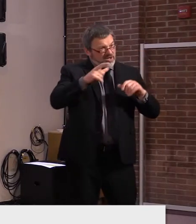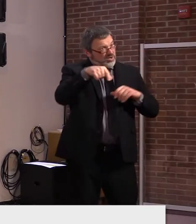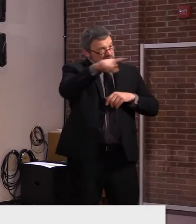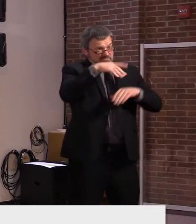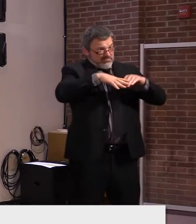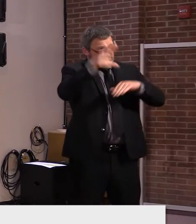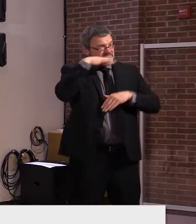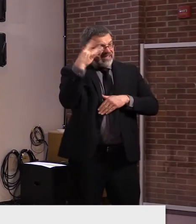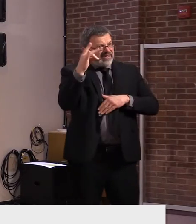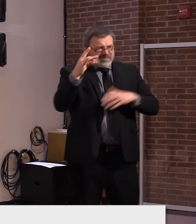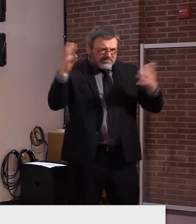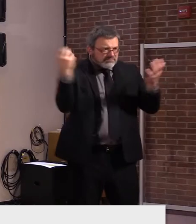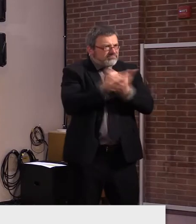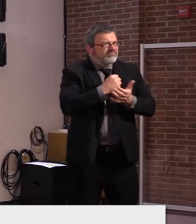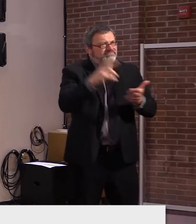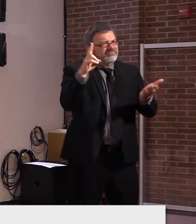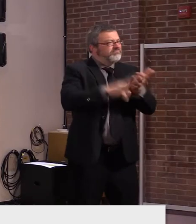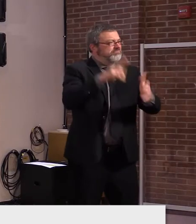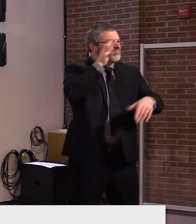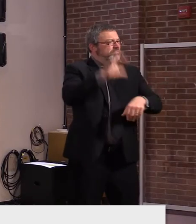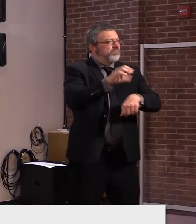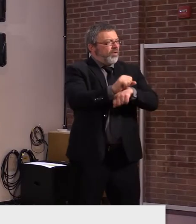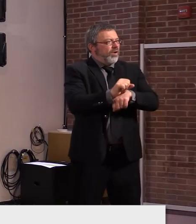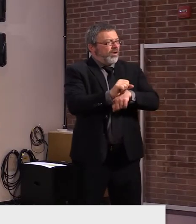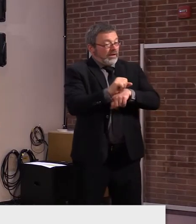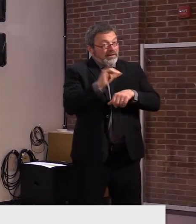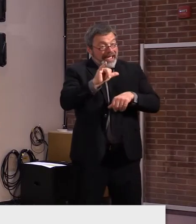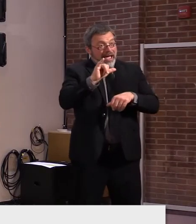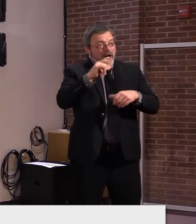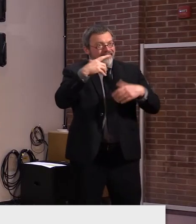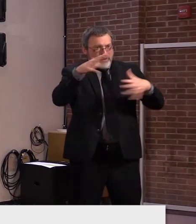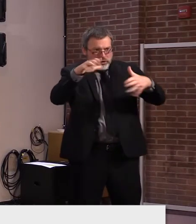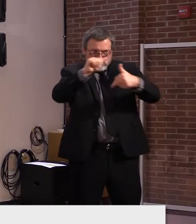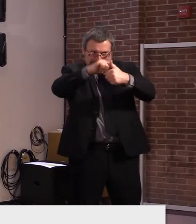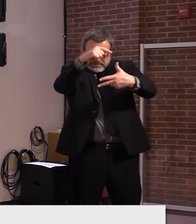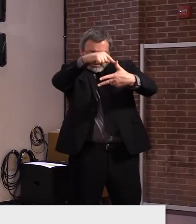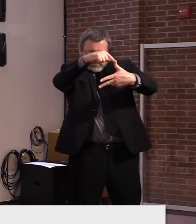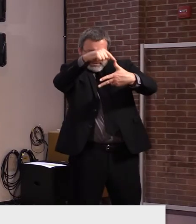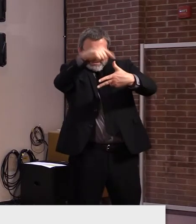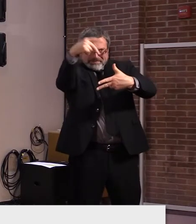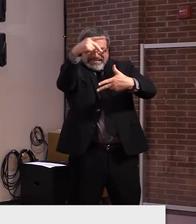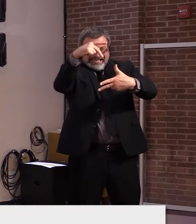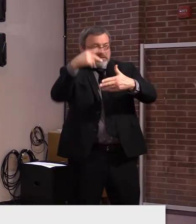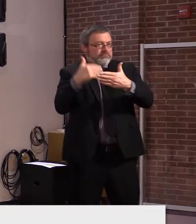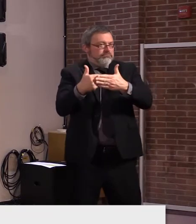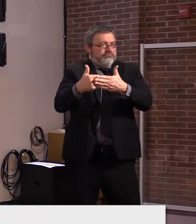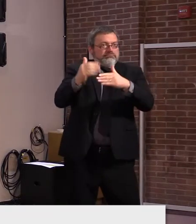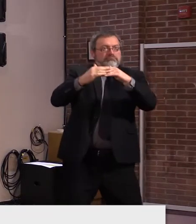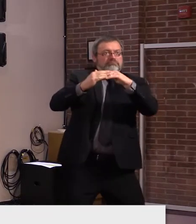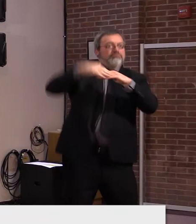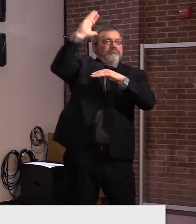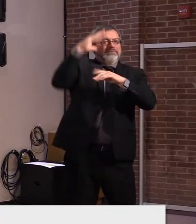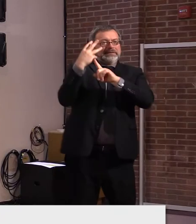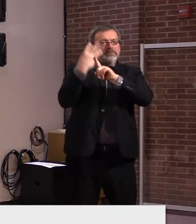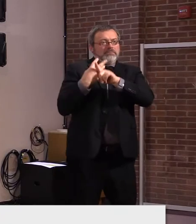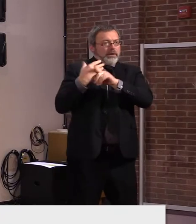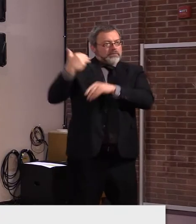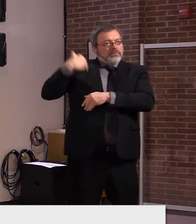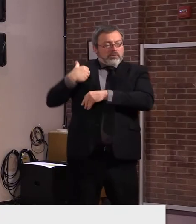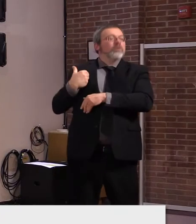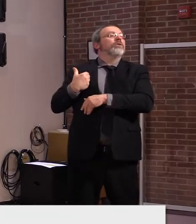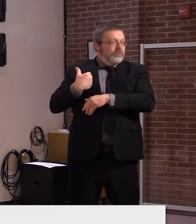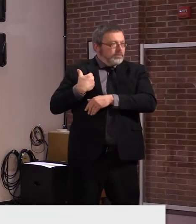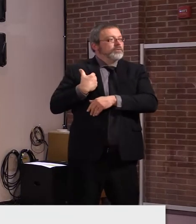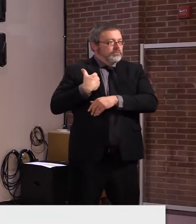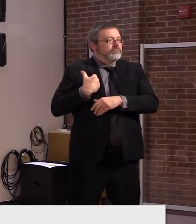6 months from their last vaccination of Pfizer. Whether you need a vaccine